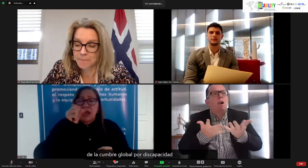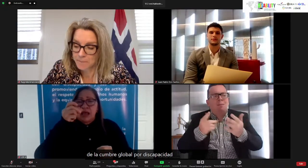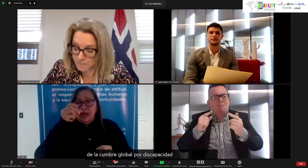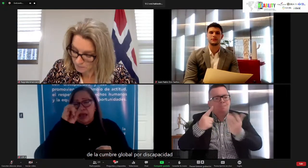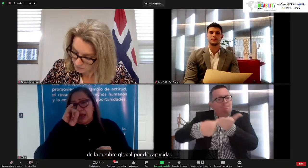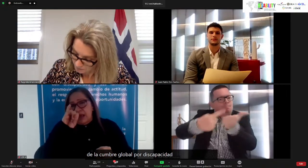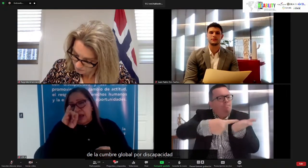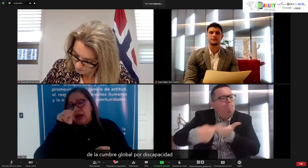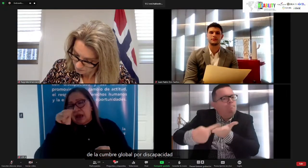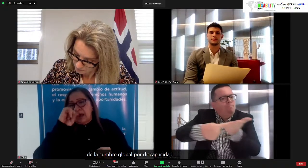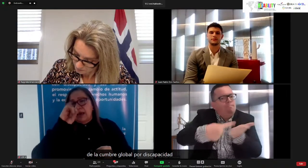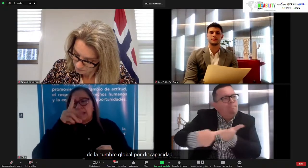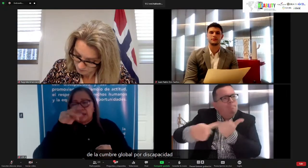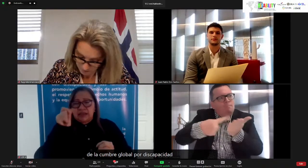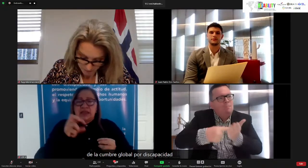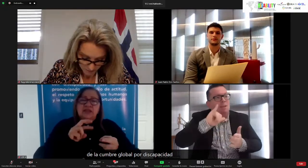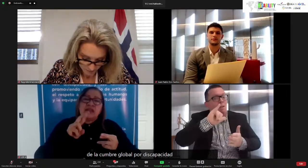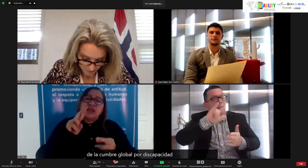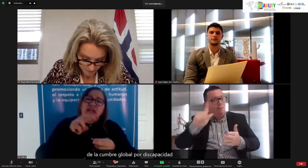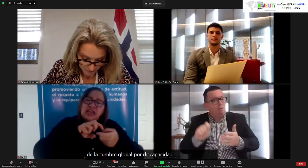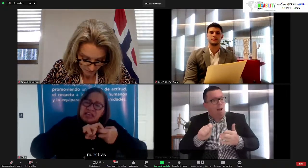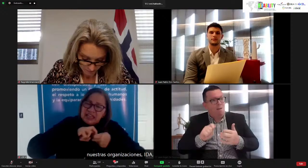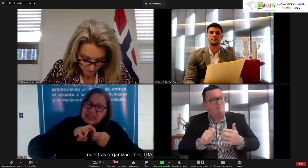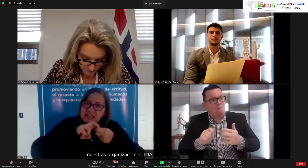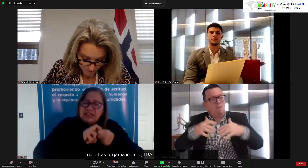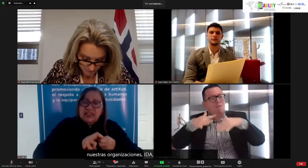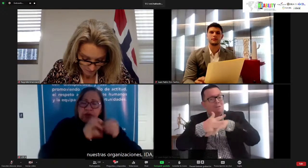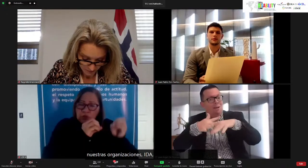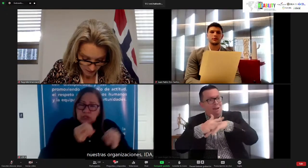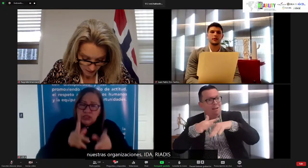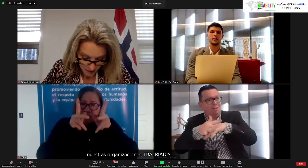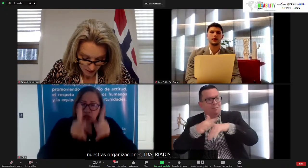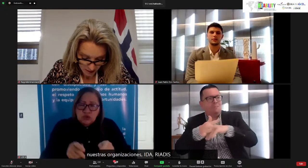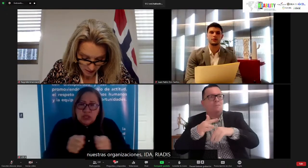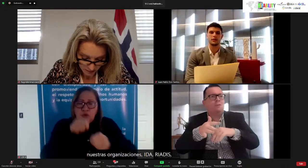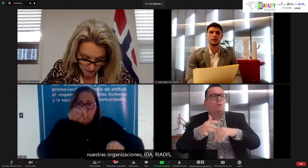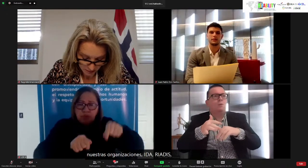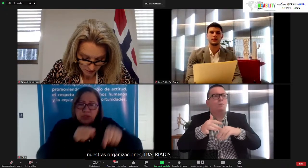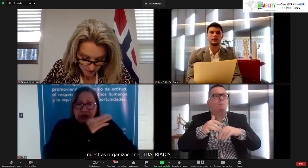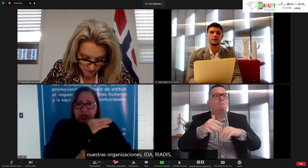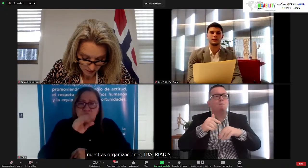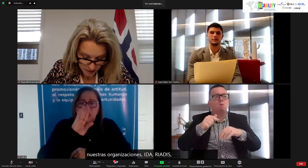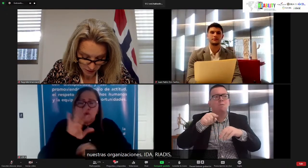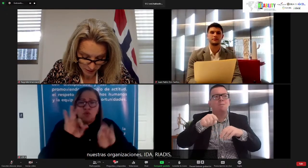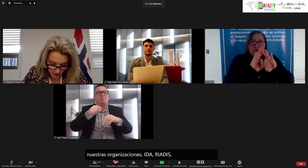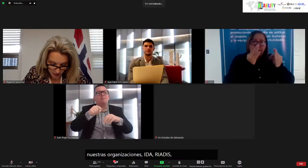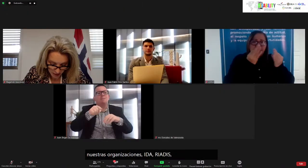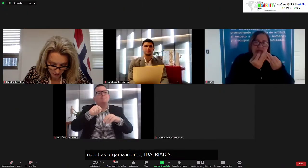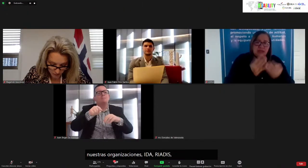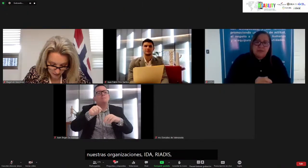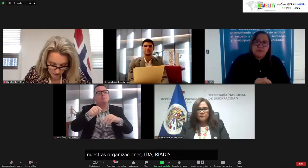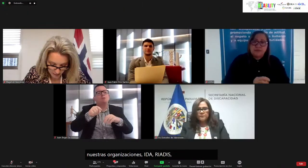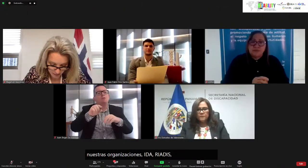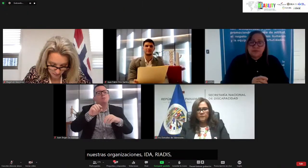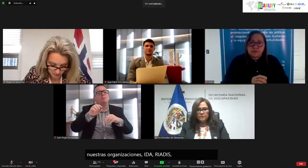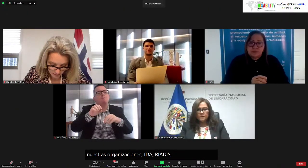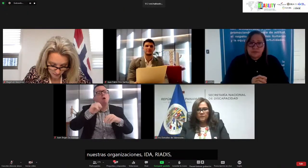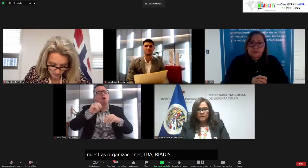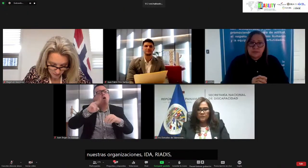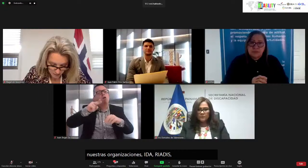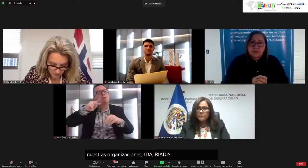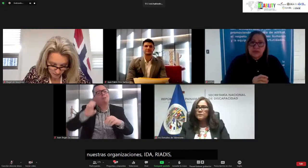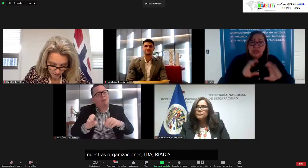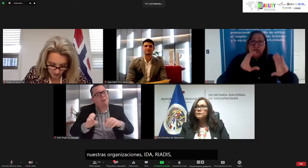items the latin american network for persons with disabilities and their families